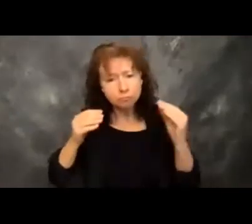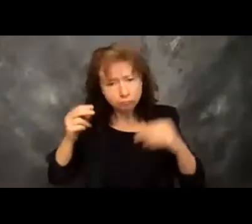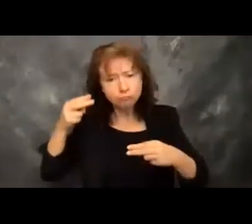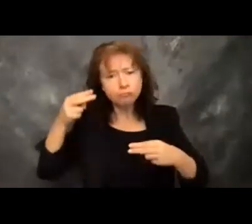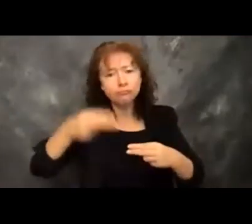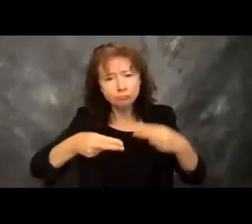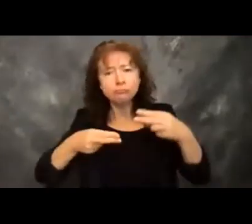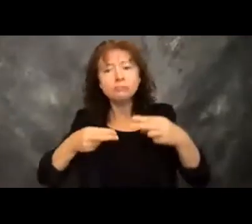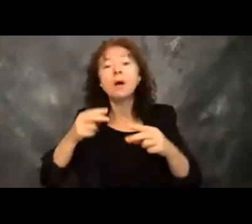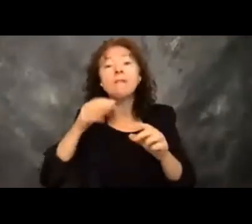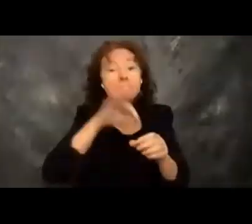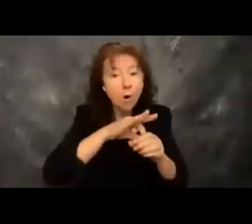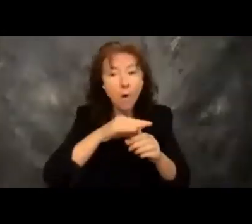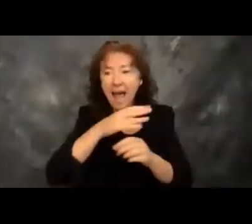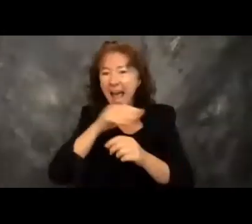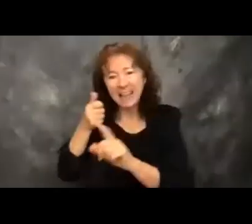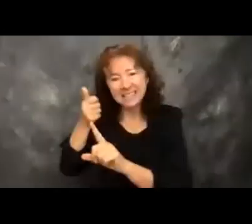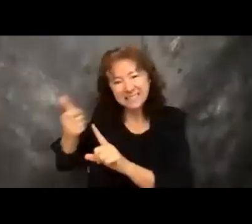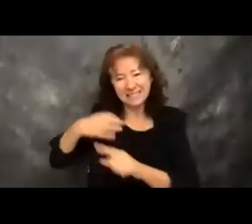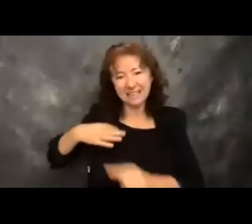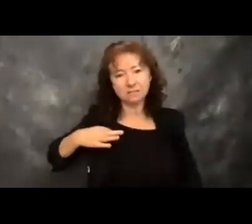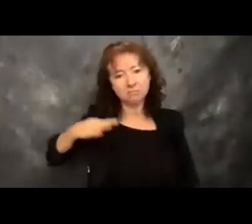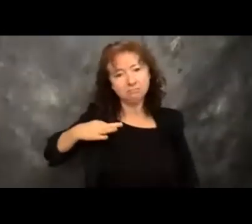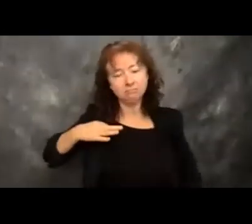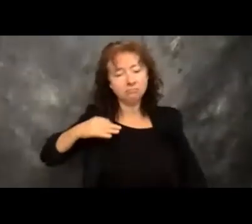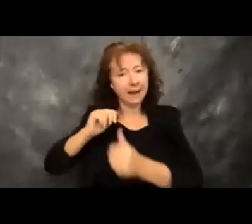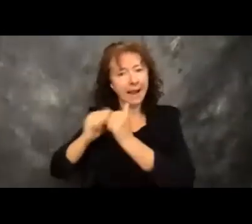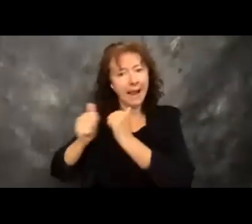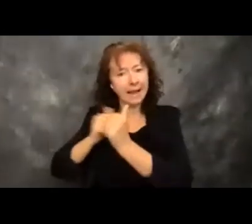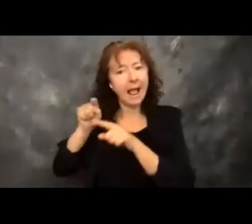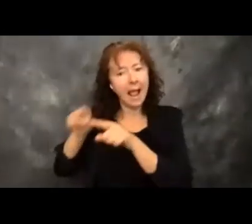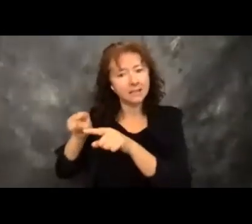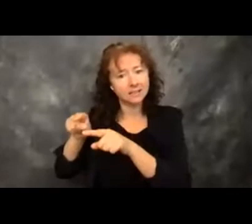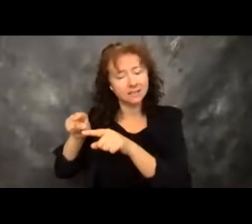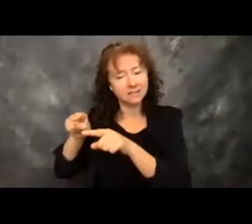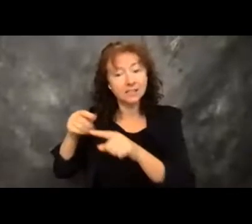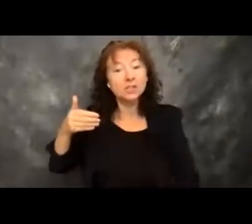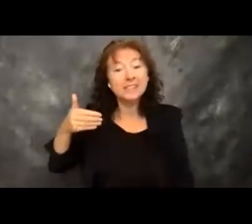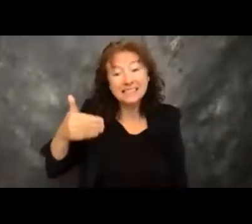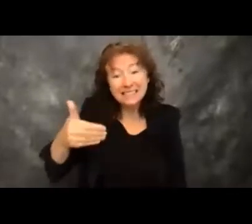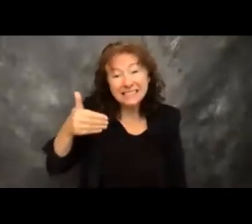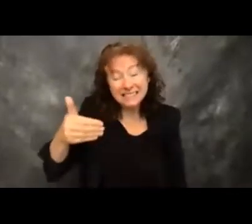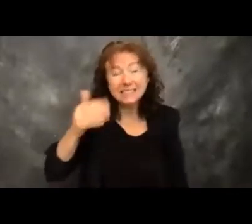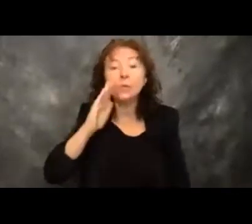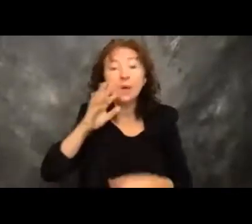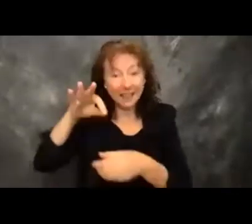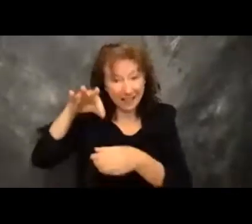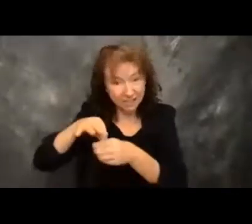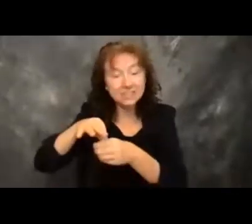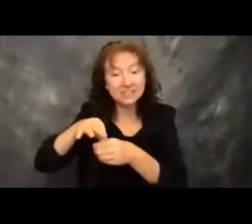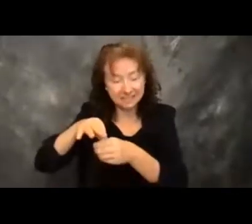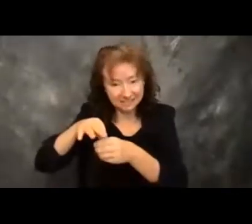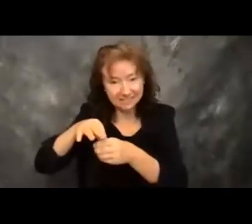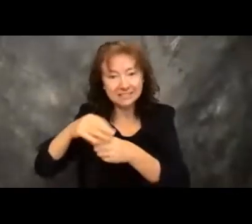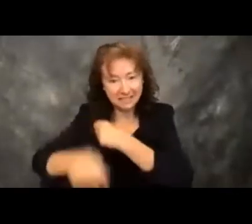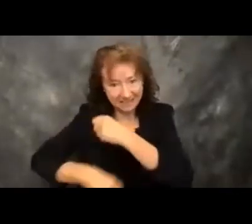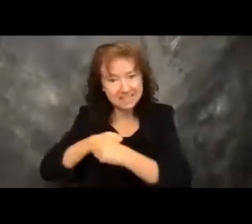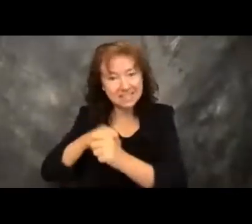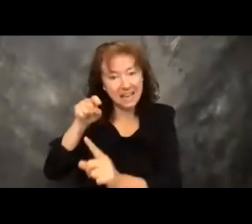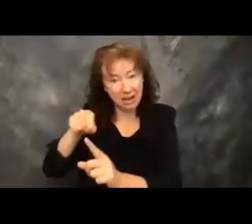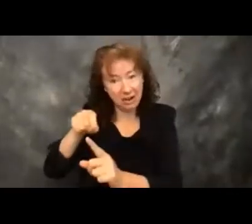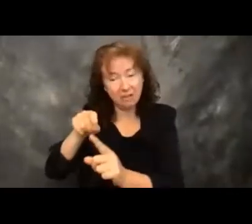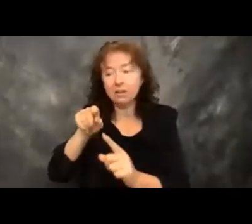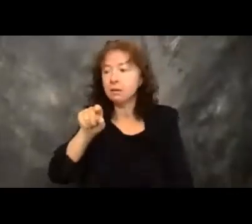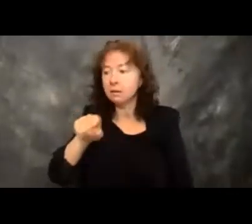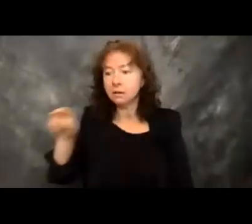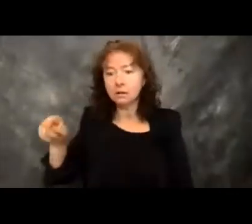for the soon election process. Two persons with